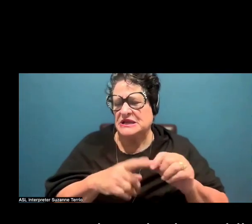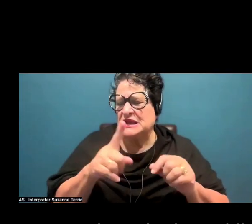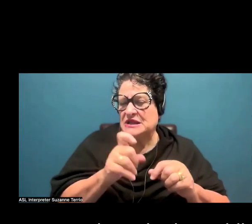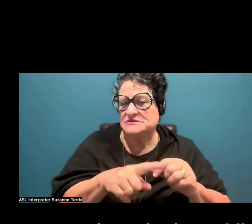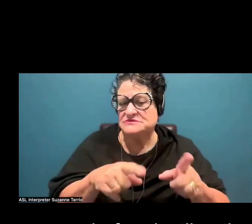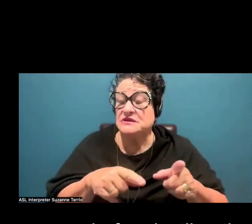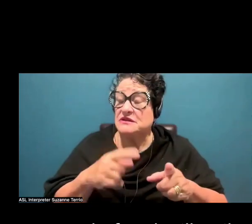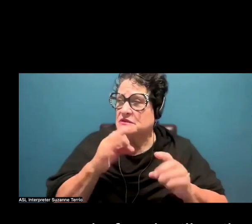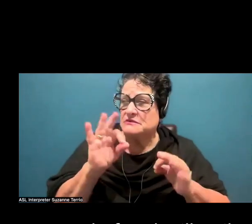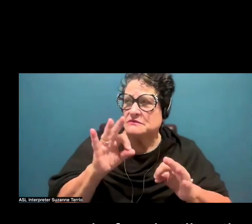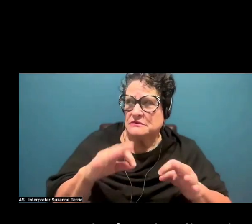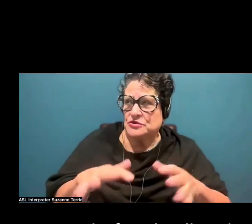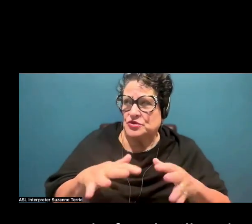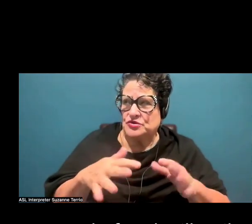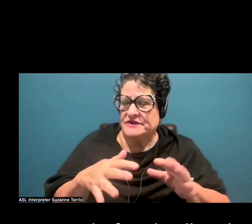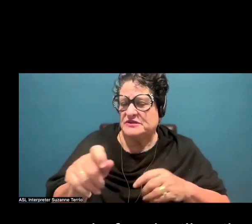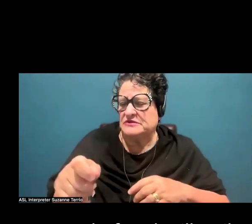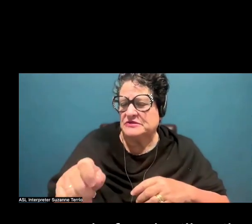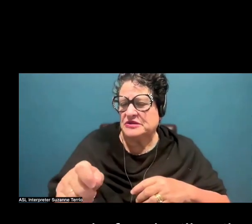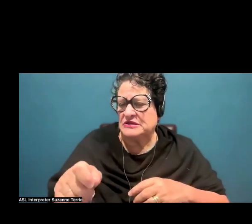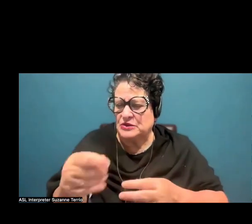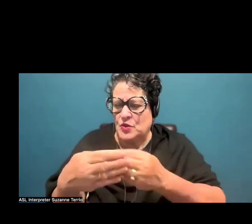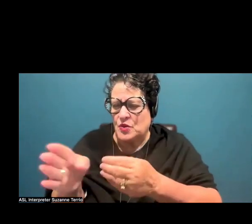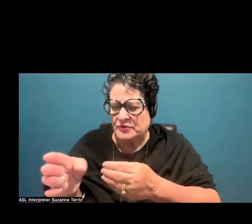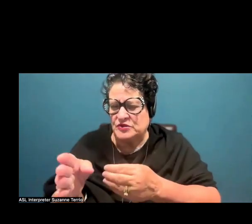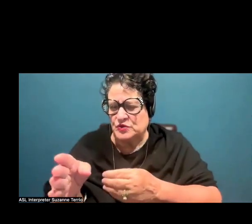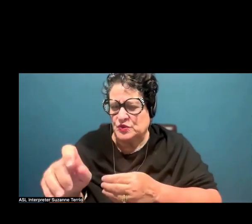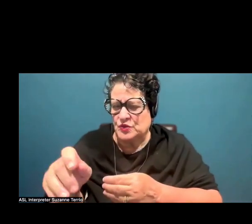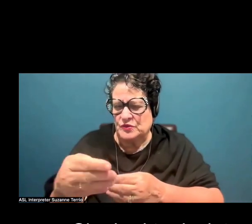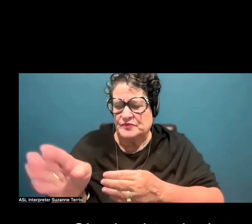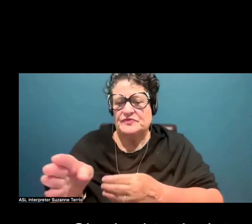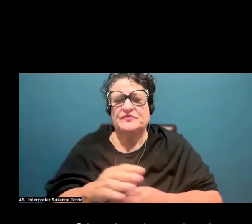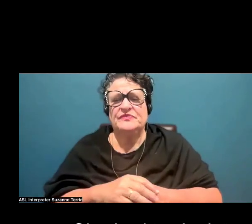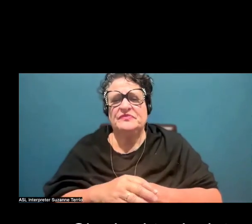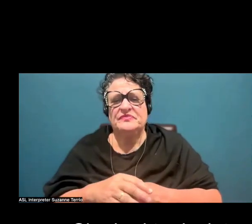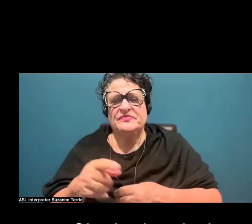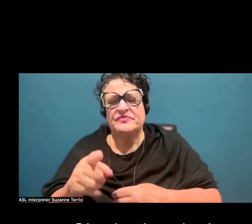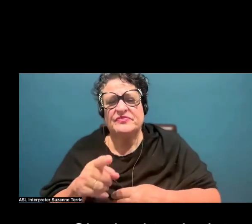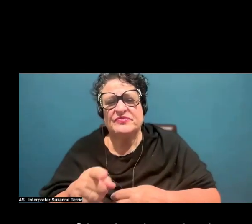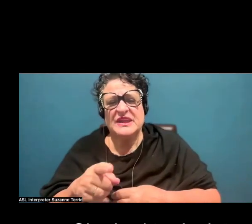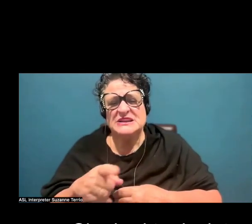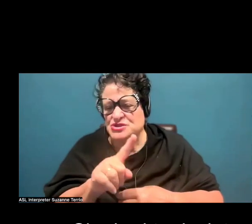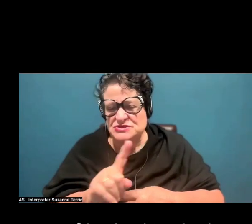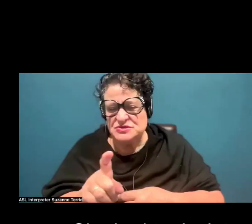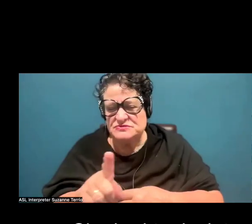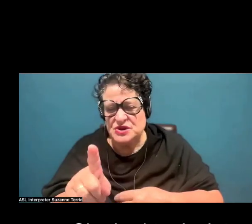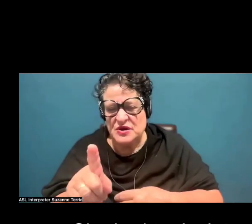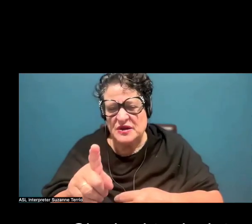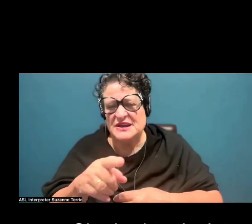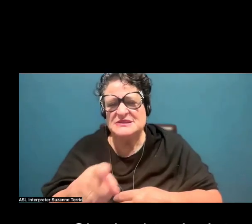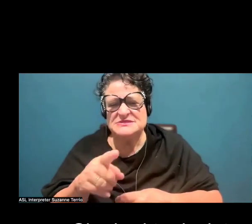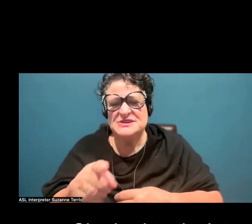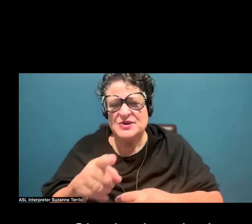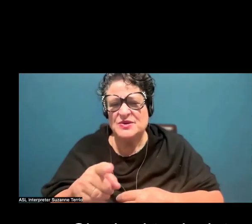he glanced at her nervously before jostling the latch and opening the door. She had to duck to pass through, and so it was the grass she